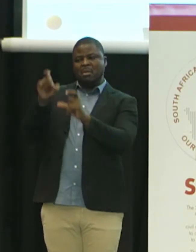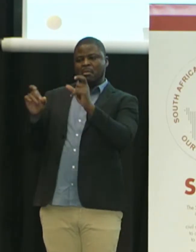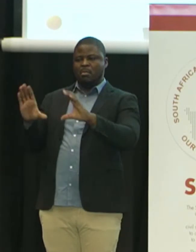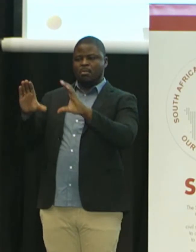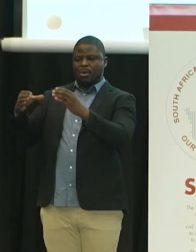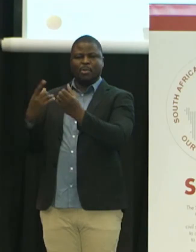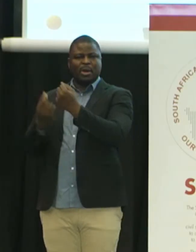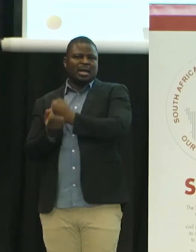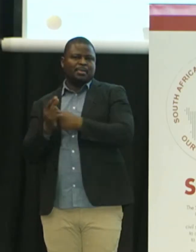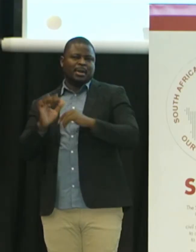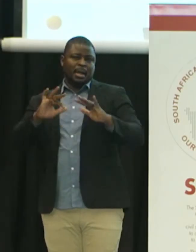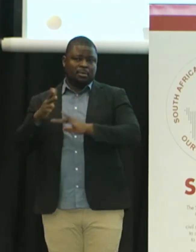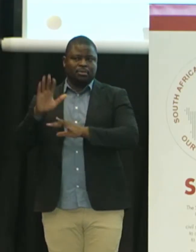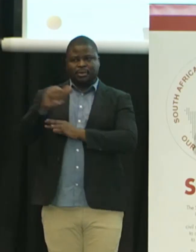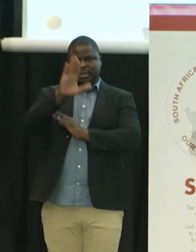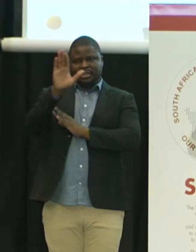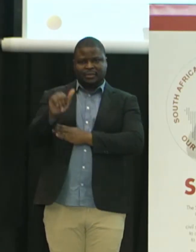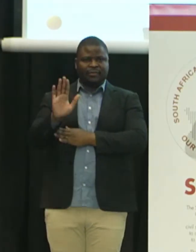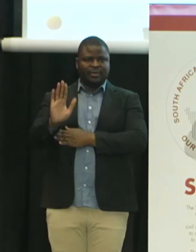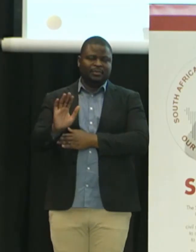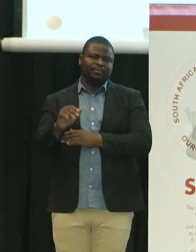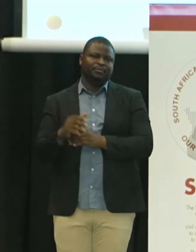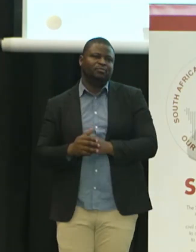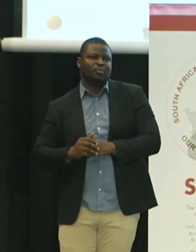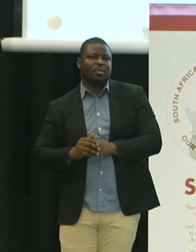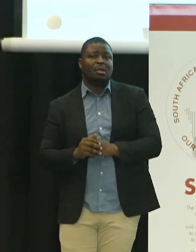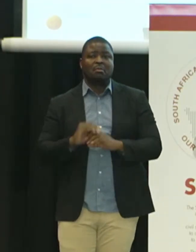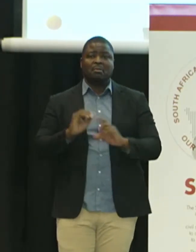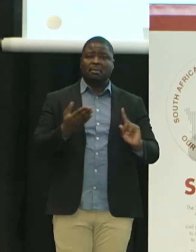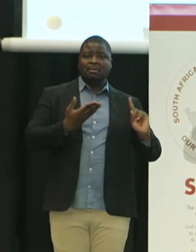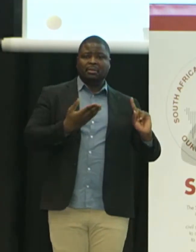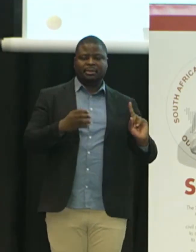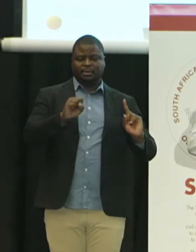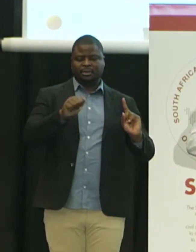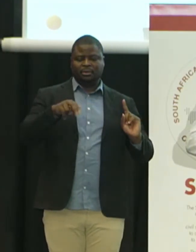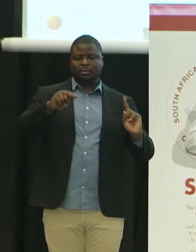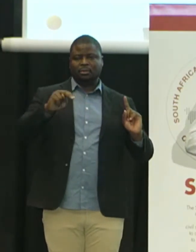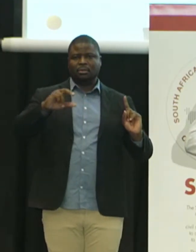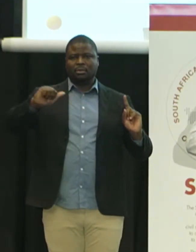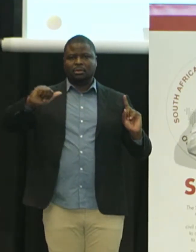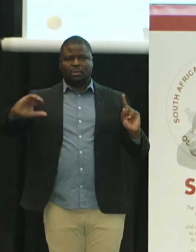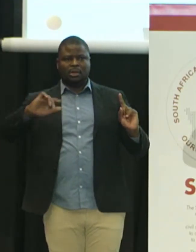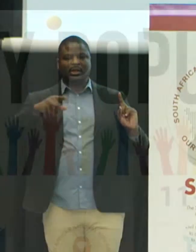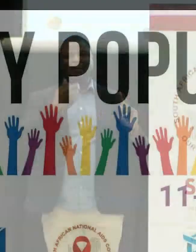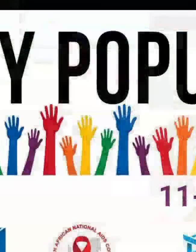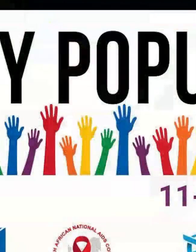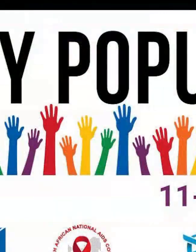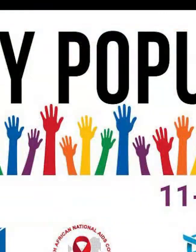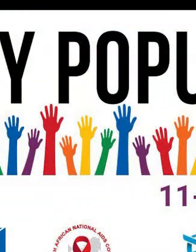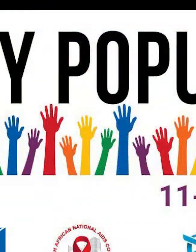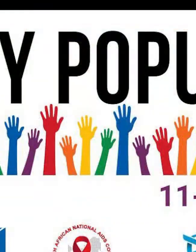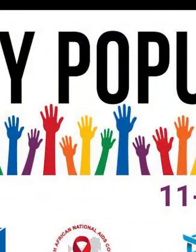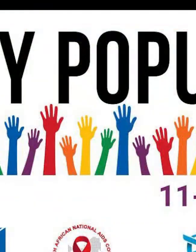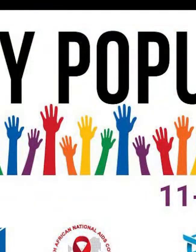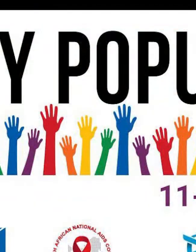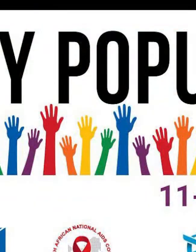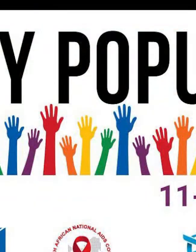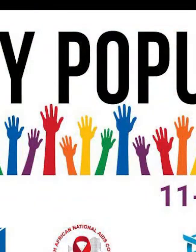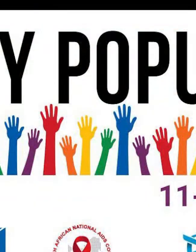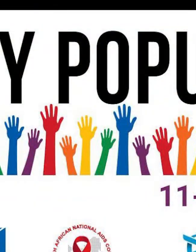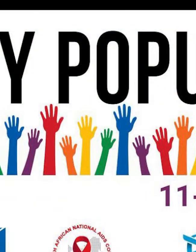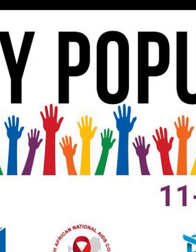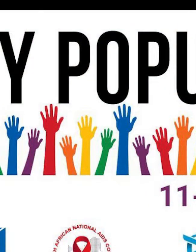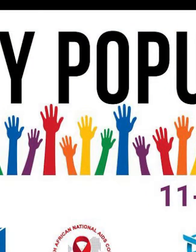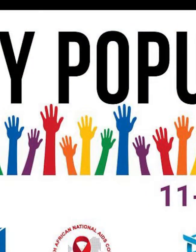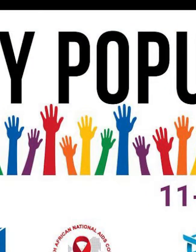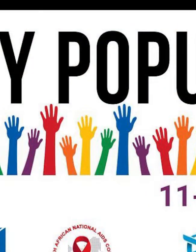Africa. So there's no better person than SANAC to give us this overview. Thank you, Jam. Thanks,